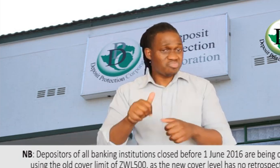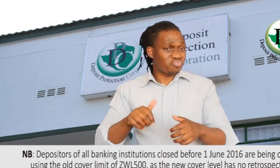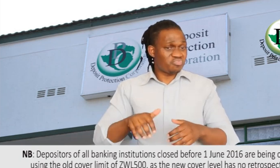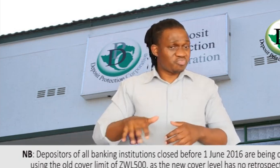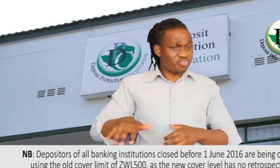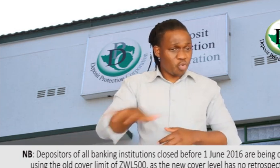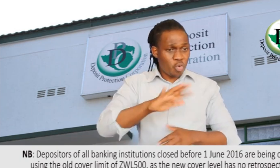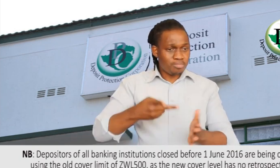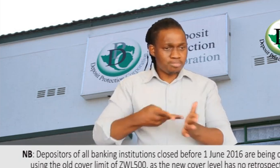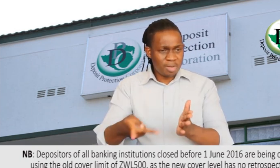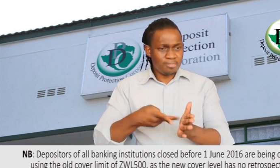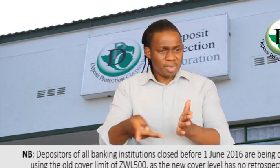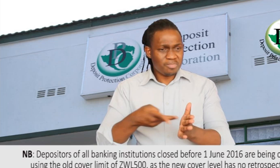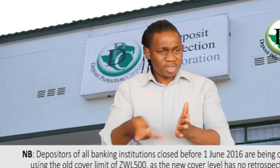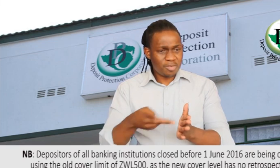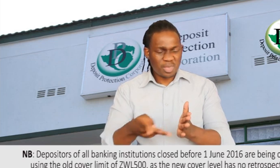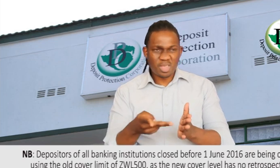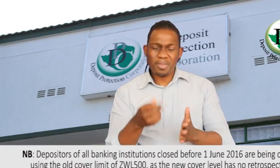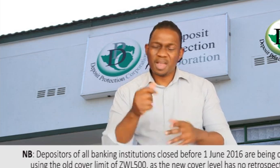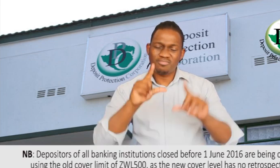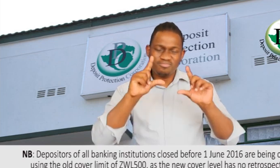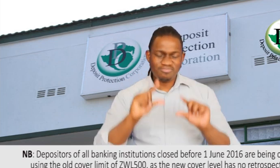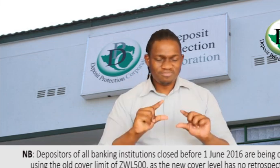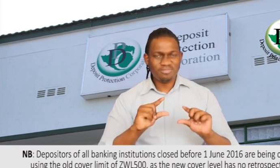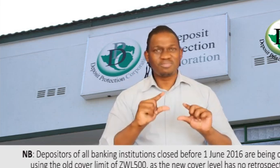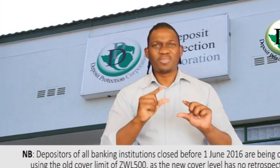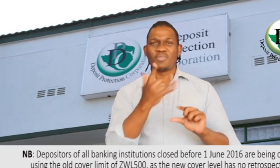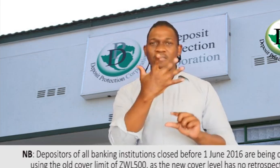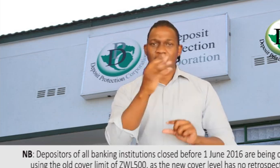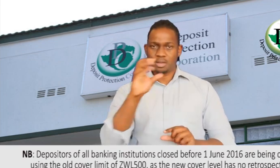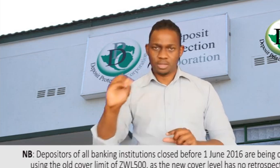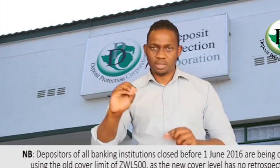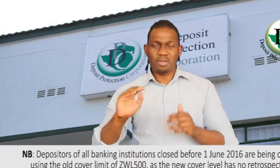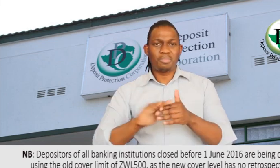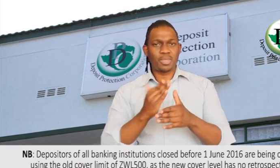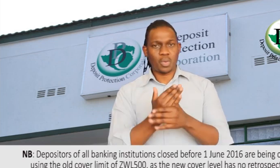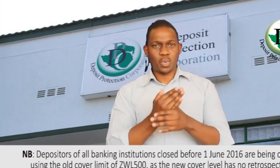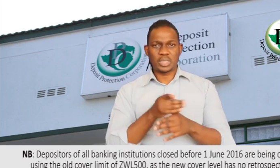of 500 Zimbabwean dollars, as the new cover level has no retrospective effect.